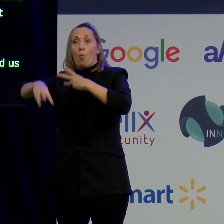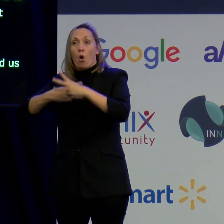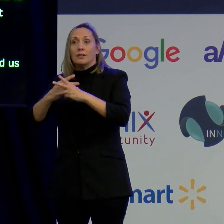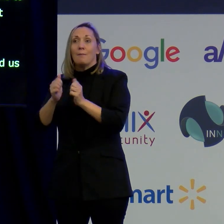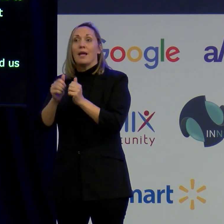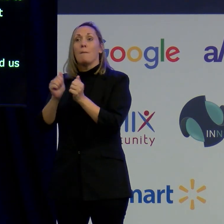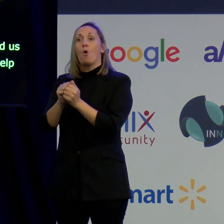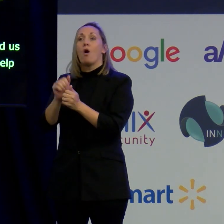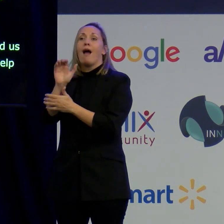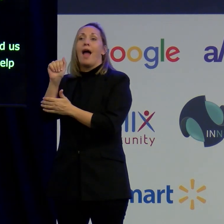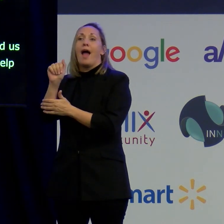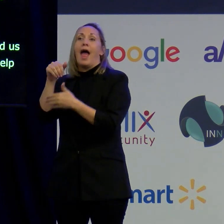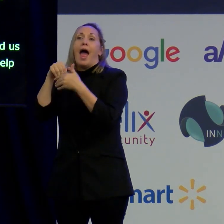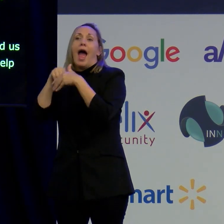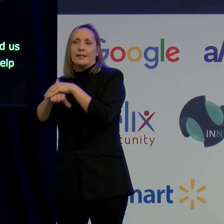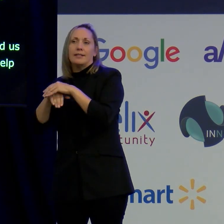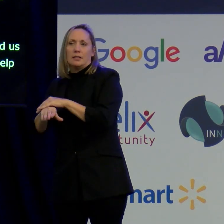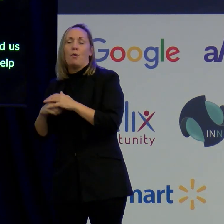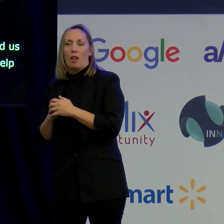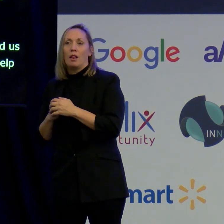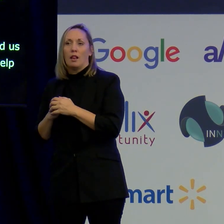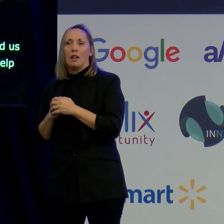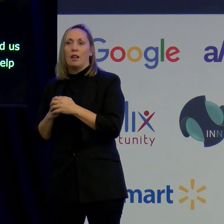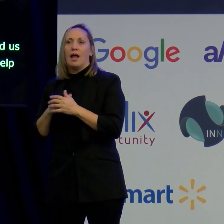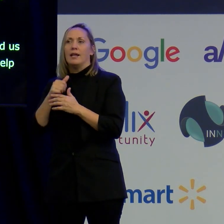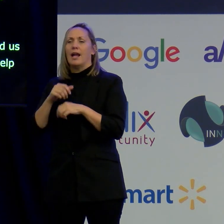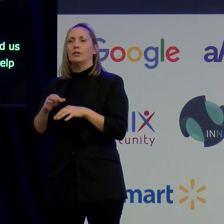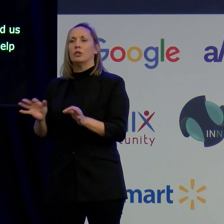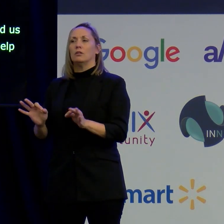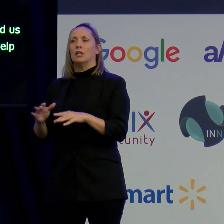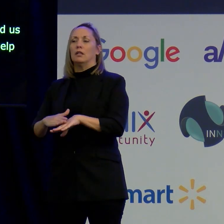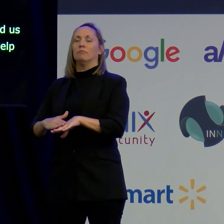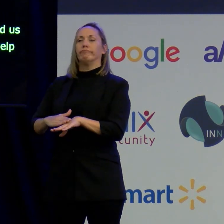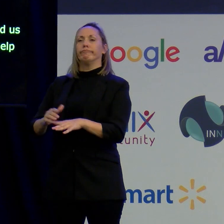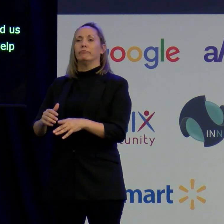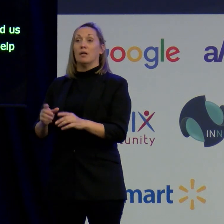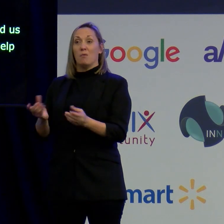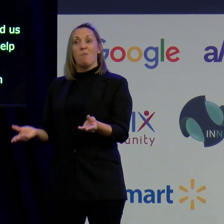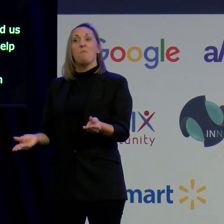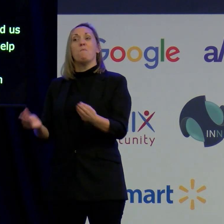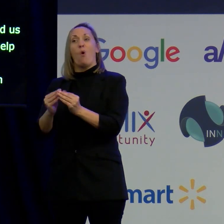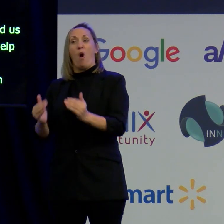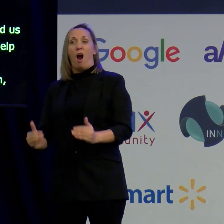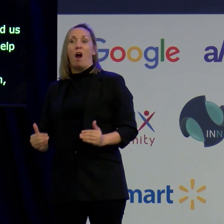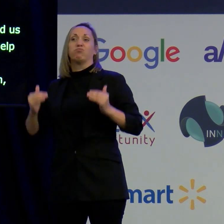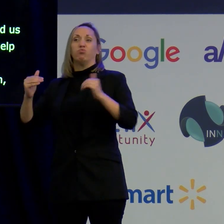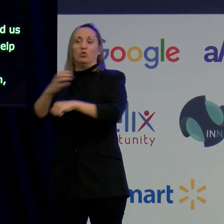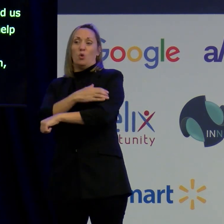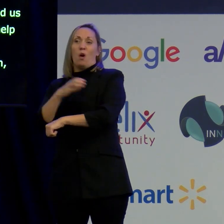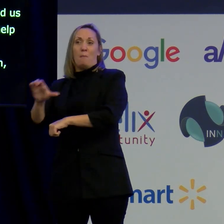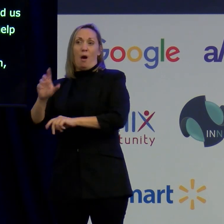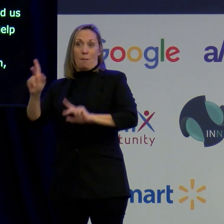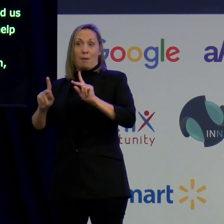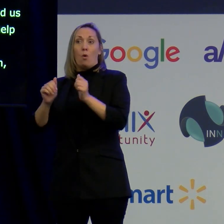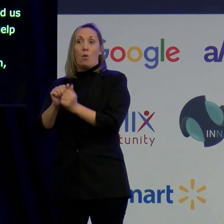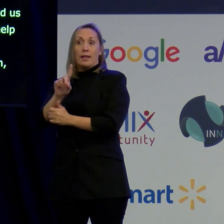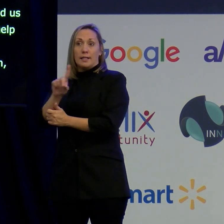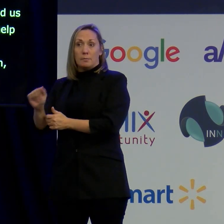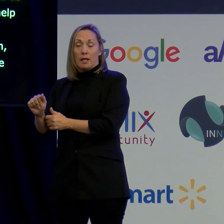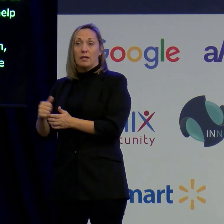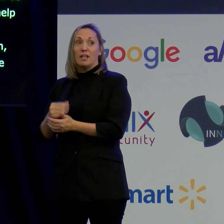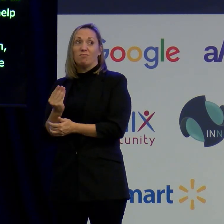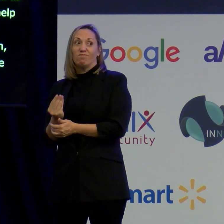accessible. And not just hitting the bare minimum, but going beyond to empower people with disabilities. And